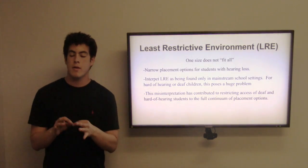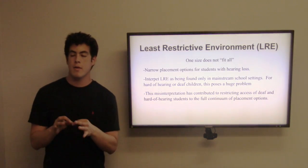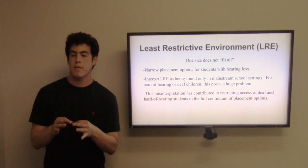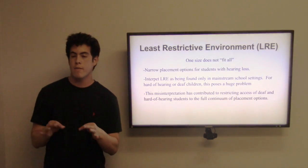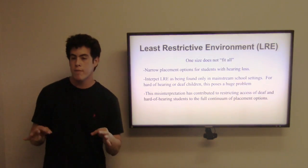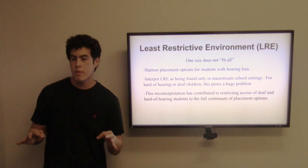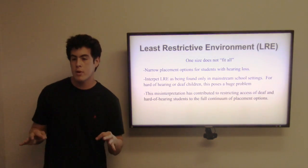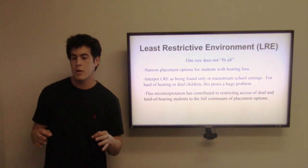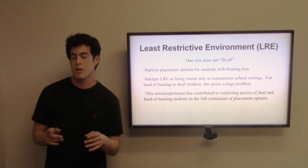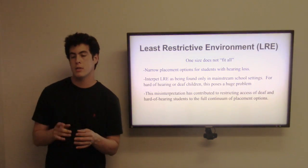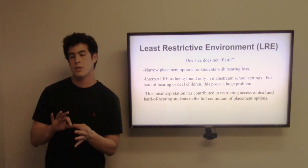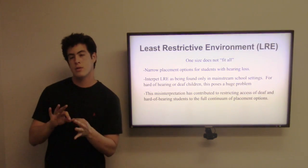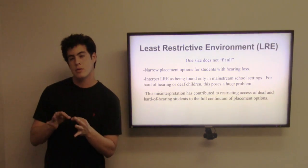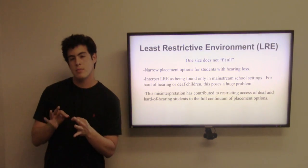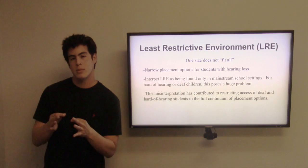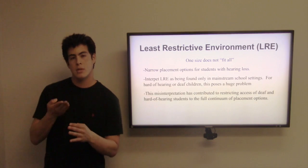This phrase is interpreted badly inside the law.